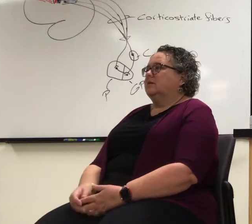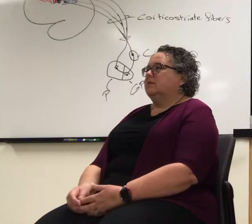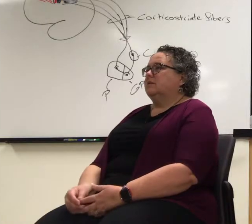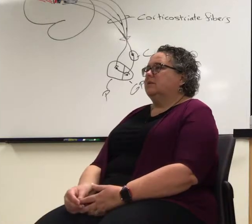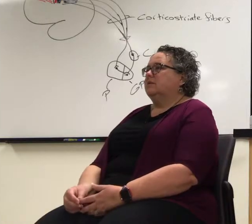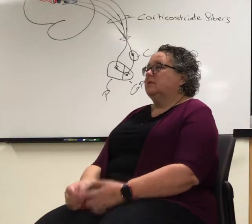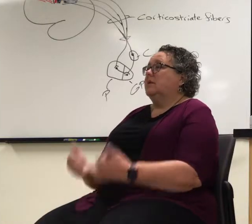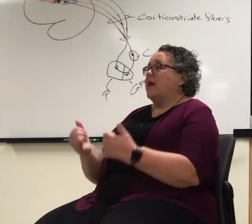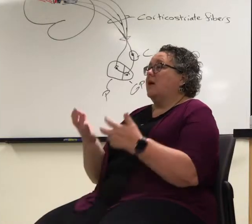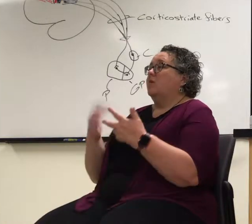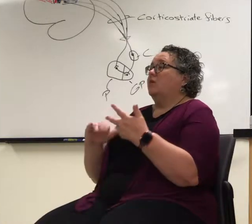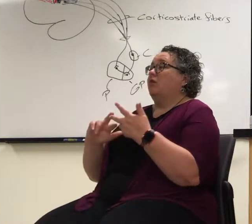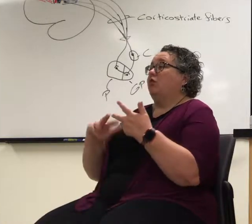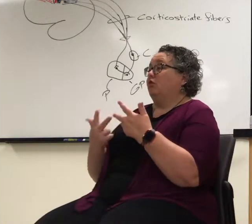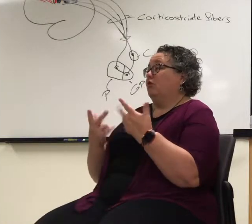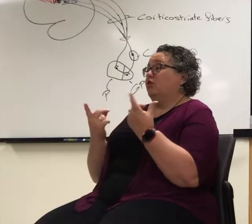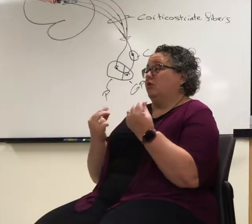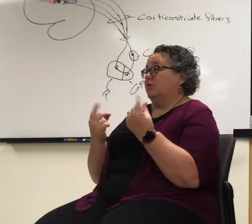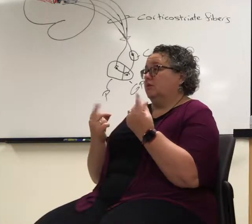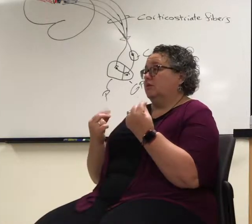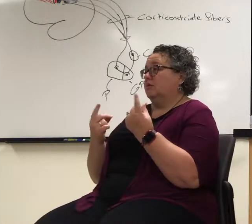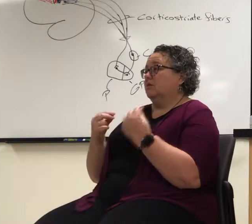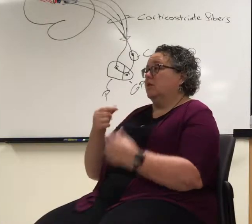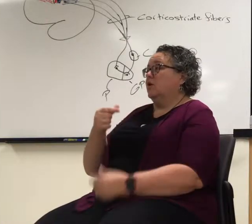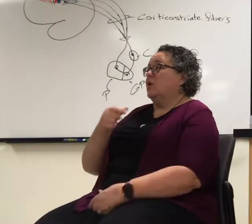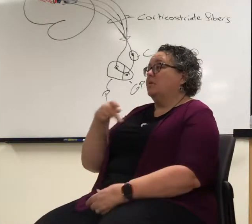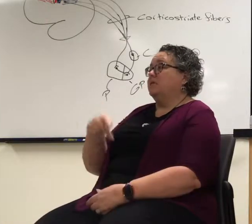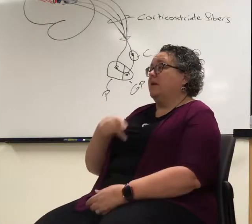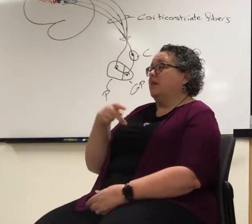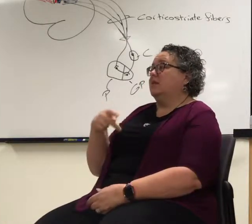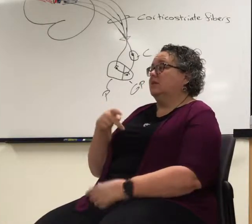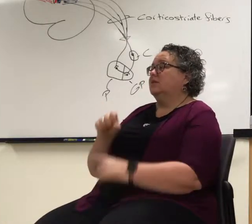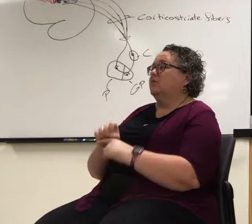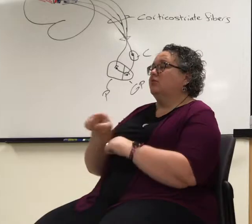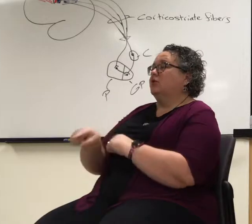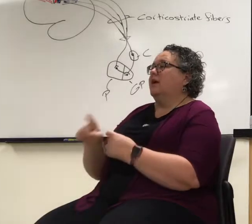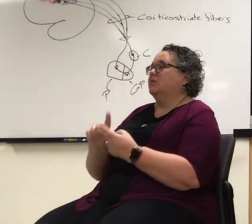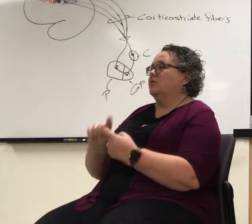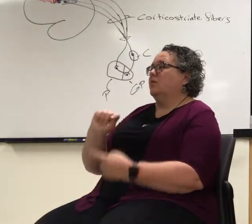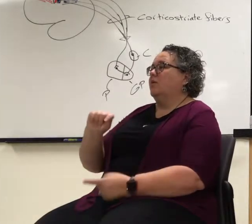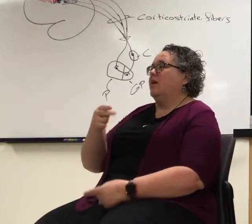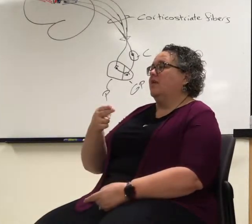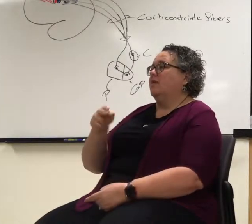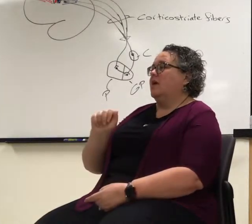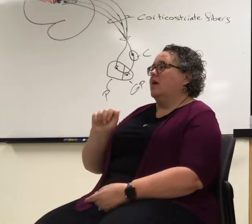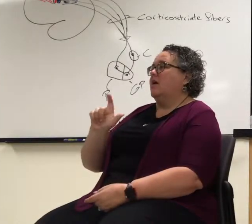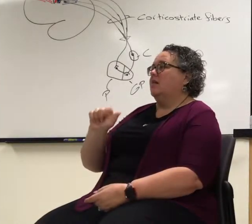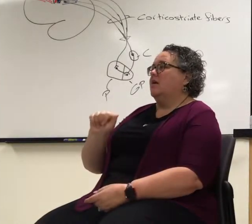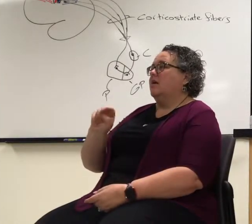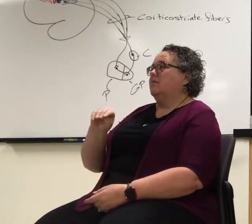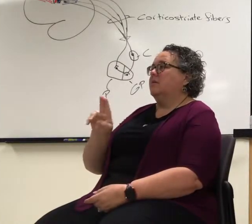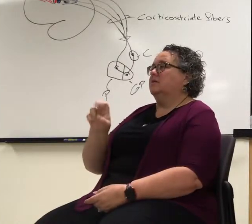Step number 3, the globus pallidus projects to thalamus.